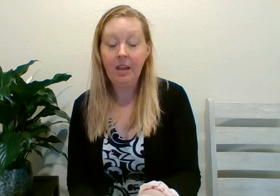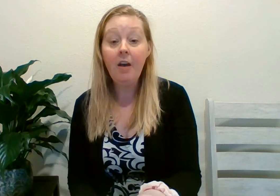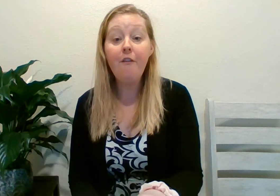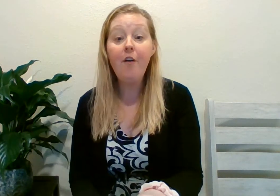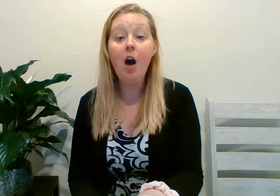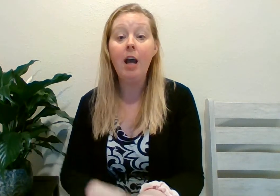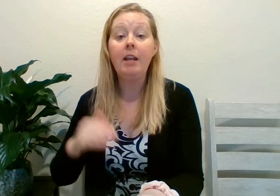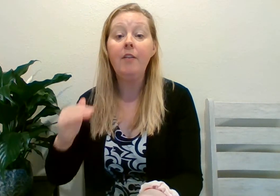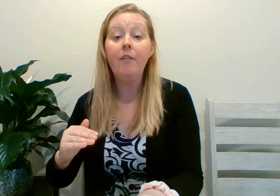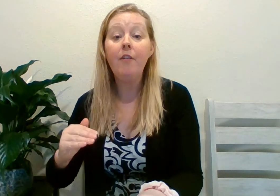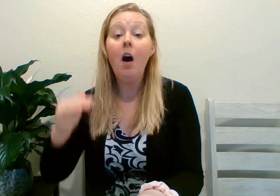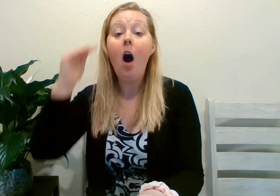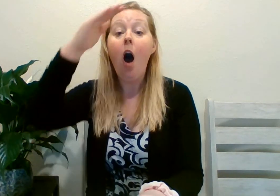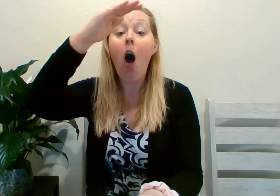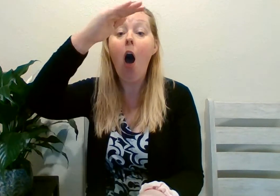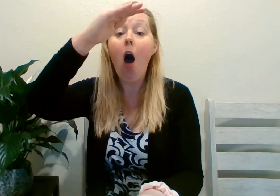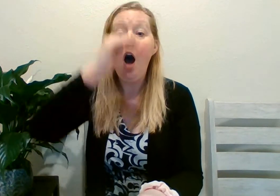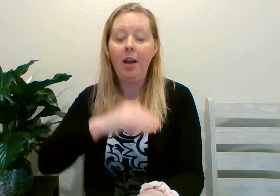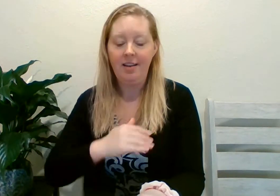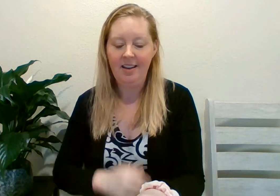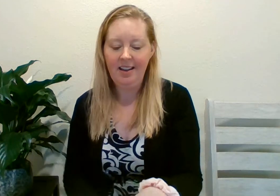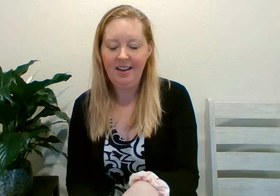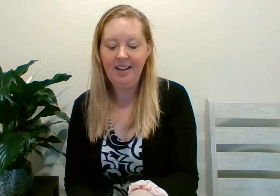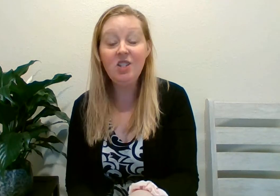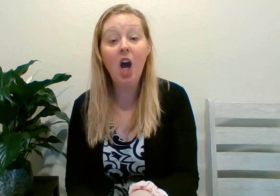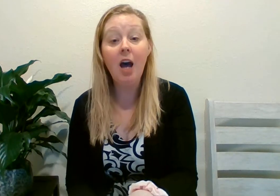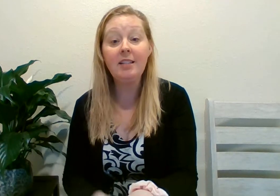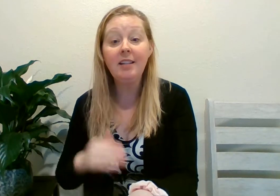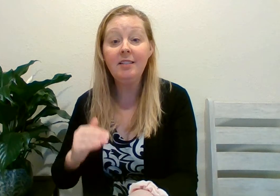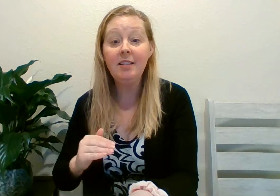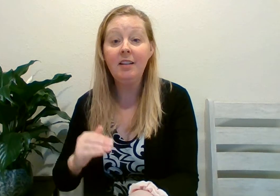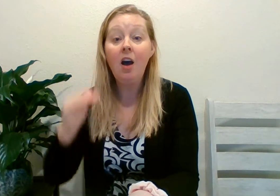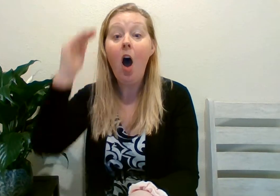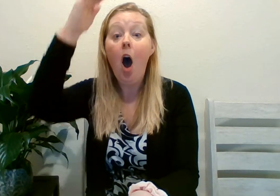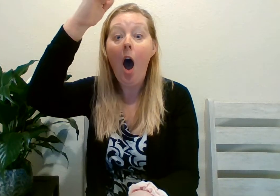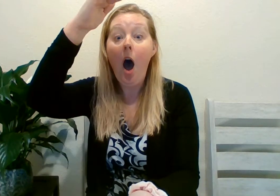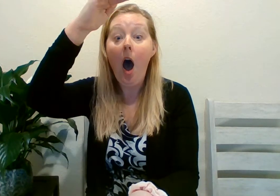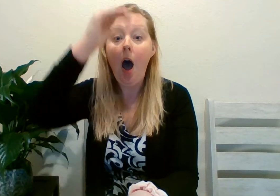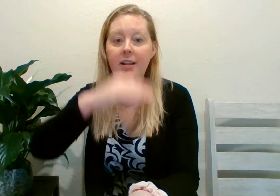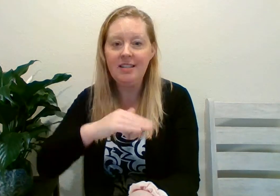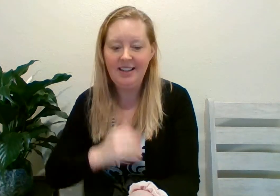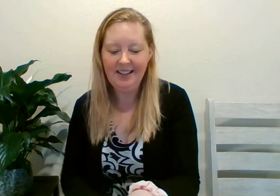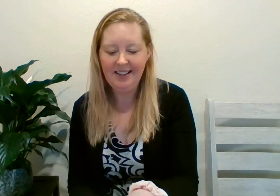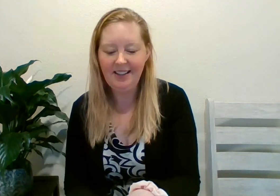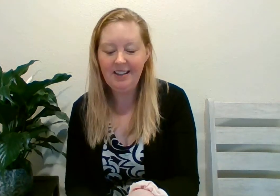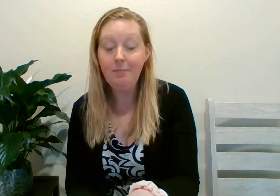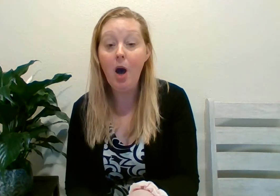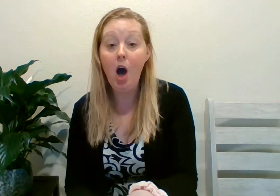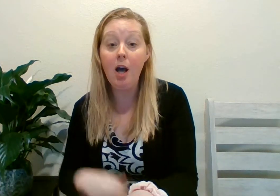Fawn. Ah. Tot. Ah. Pause.